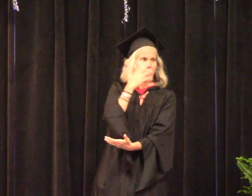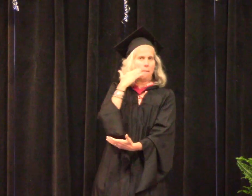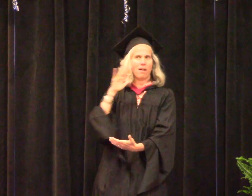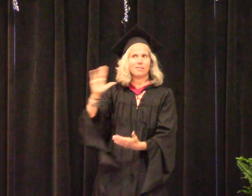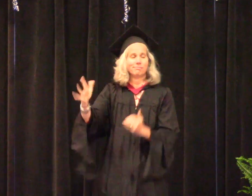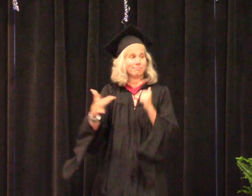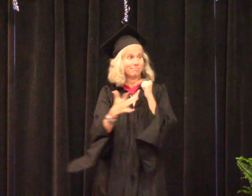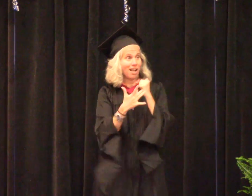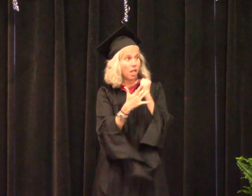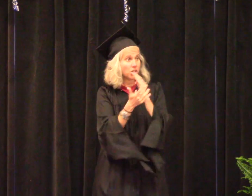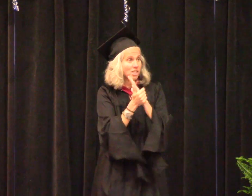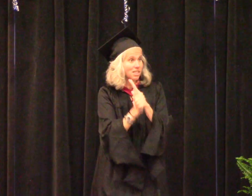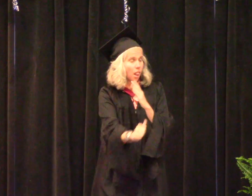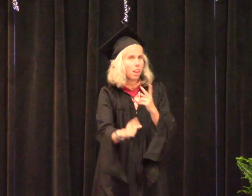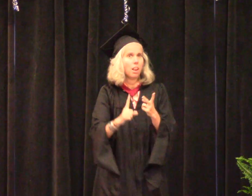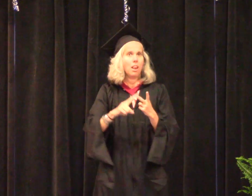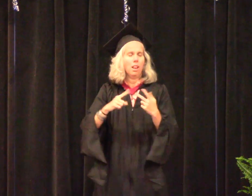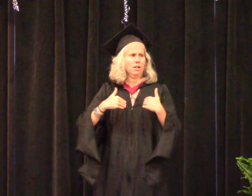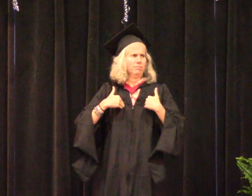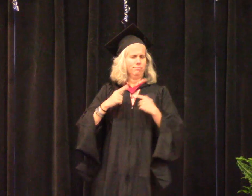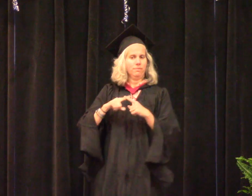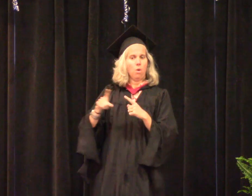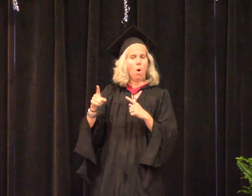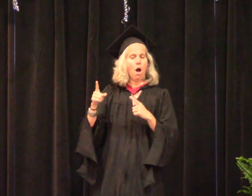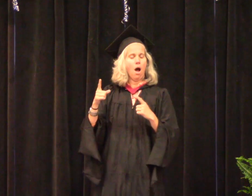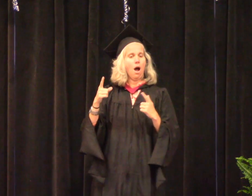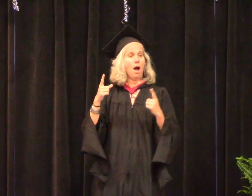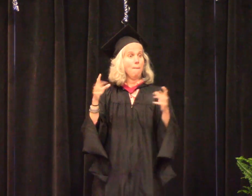And each one of those contributions has something to teach one another.